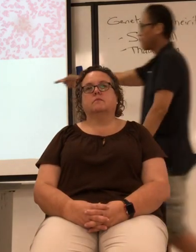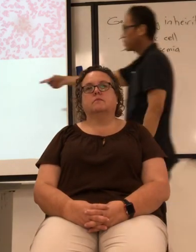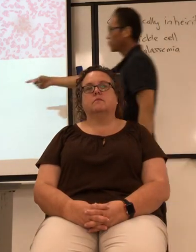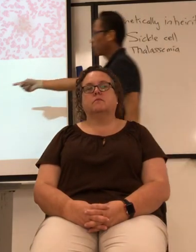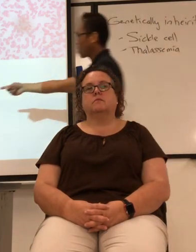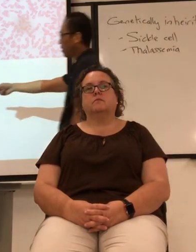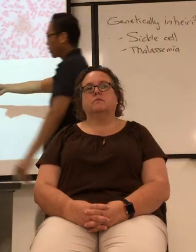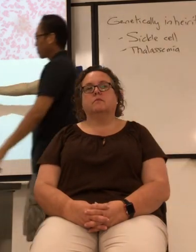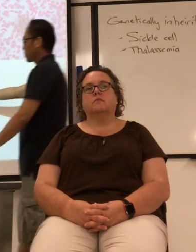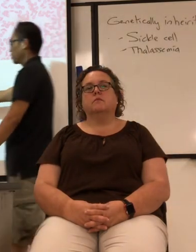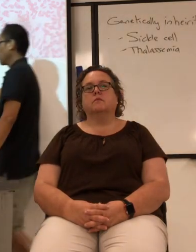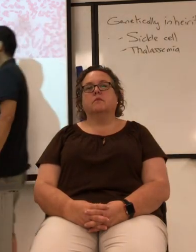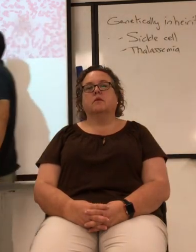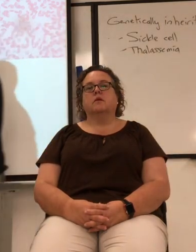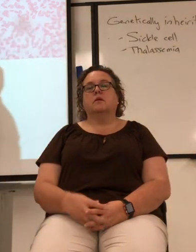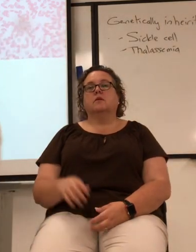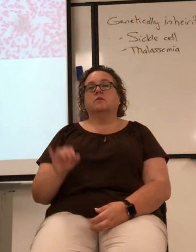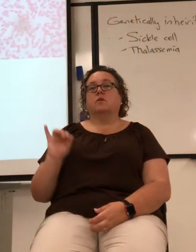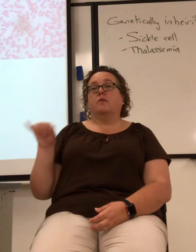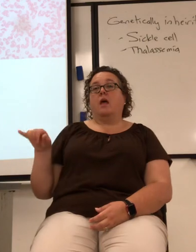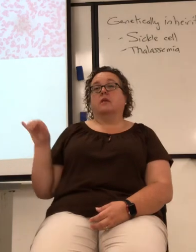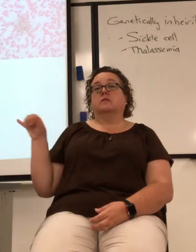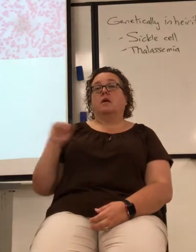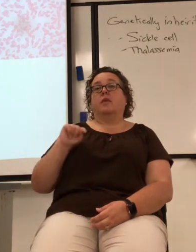actually I have this one right here.